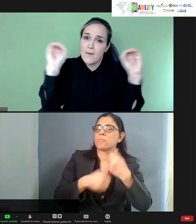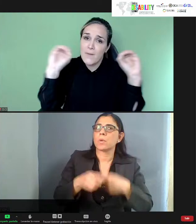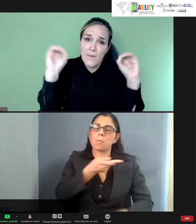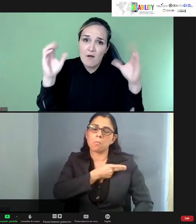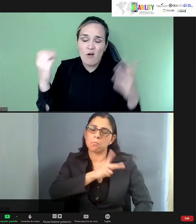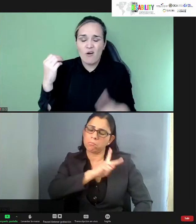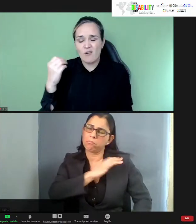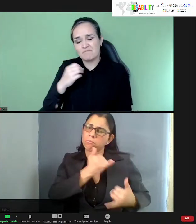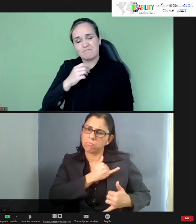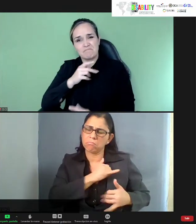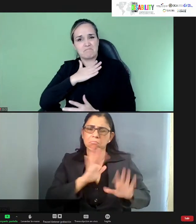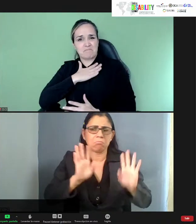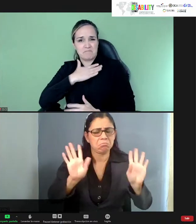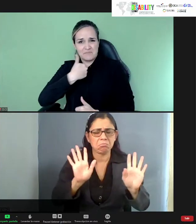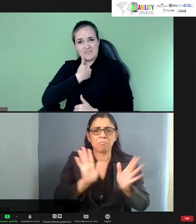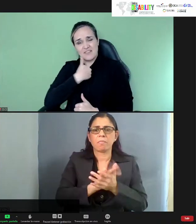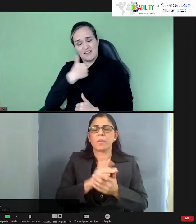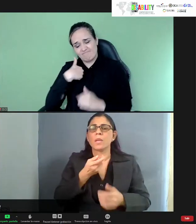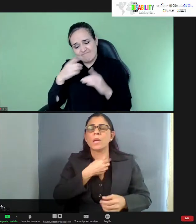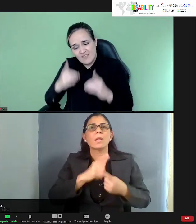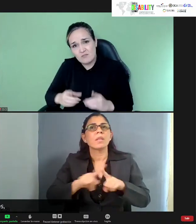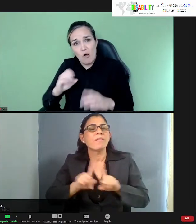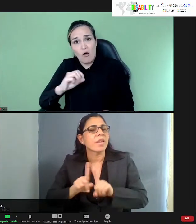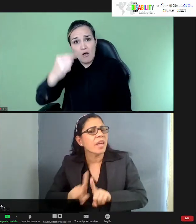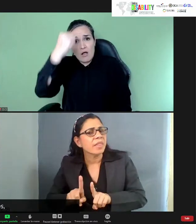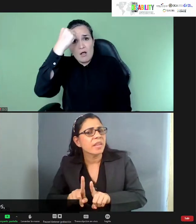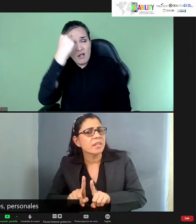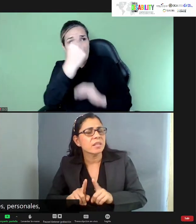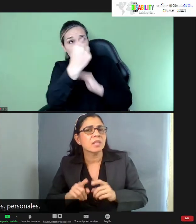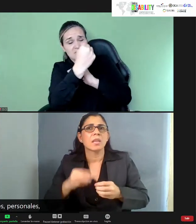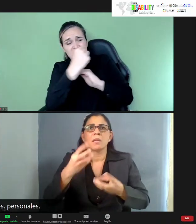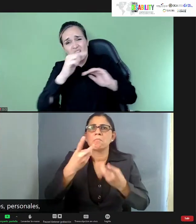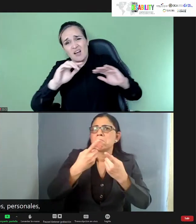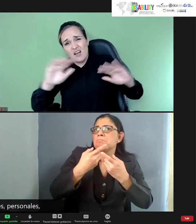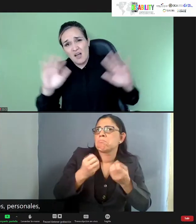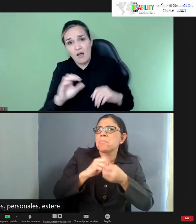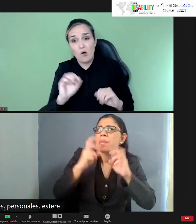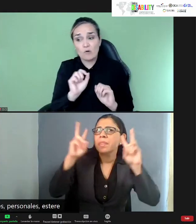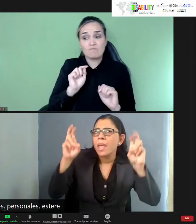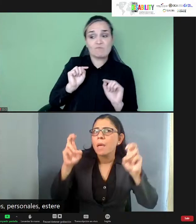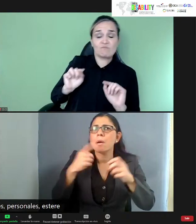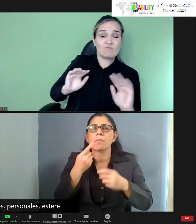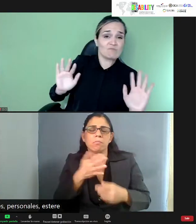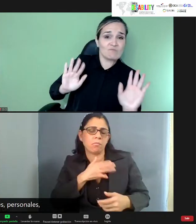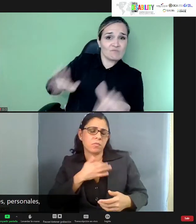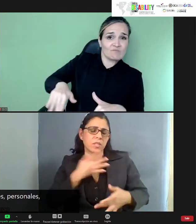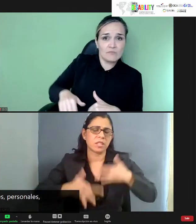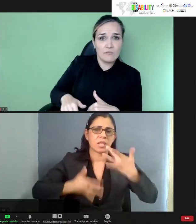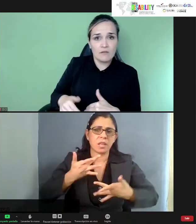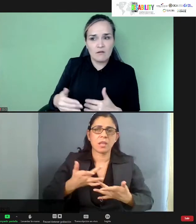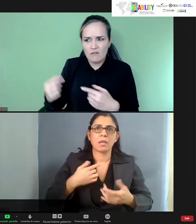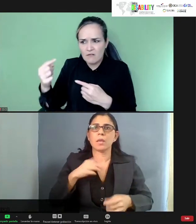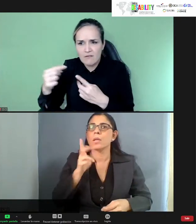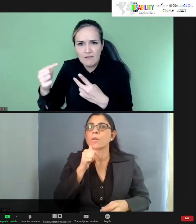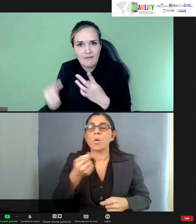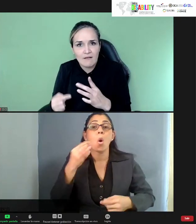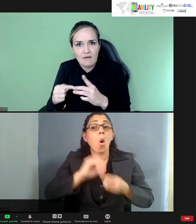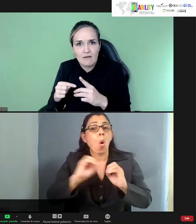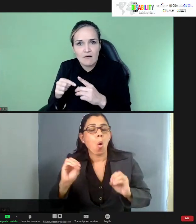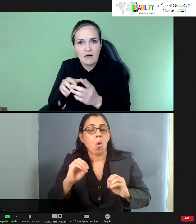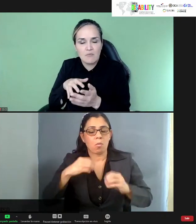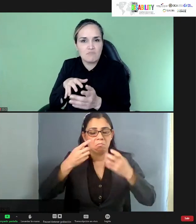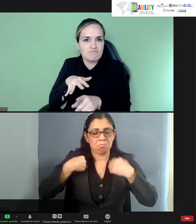training personal reasons even stereotype reasons that remain in our region regarding the